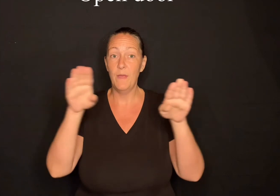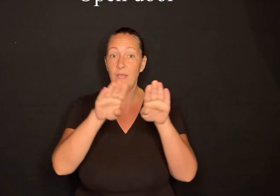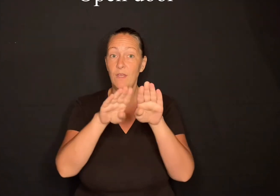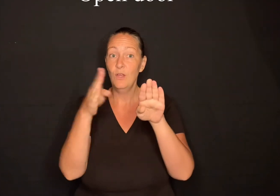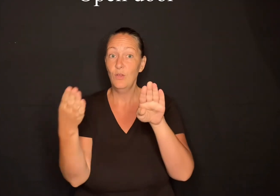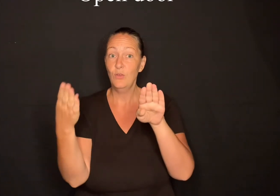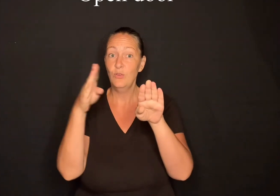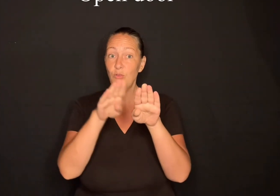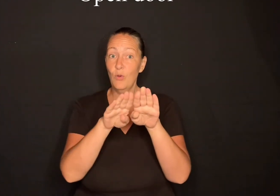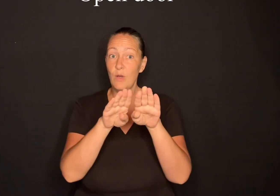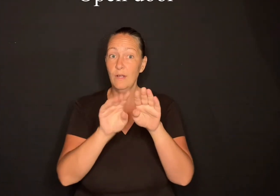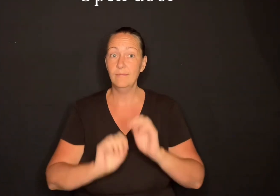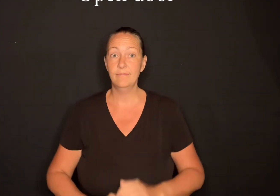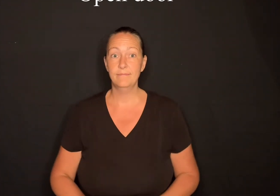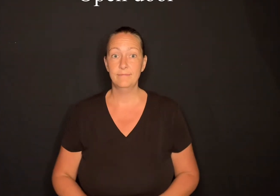Open door.